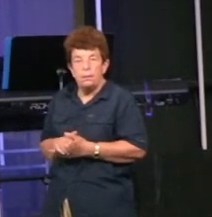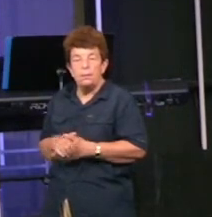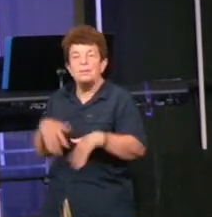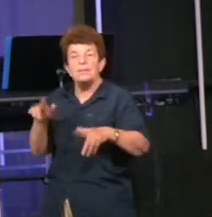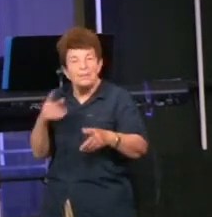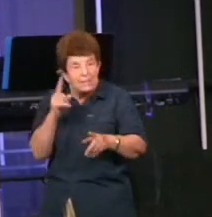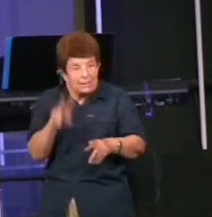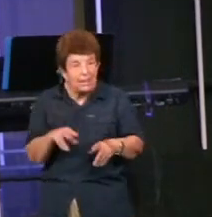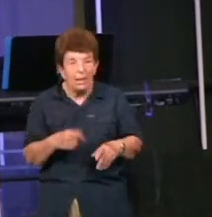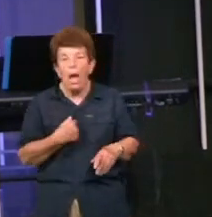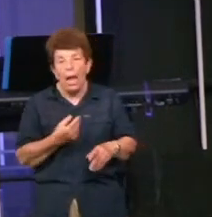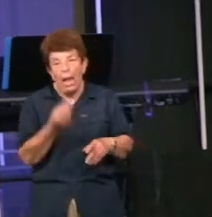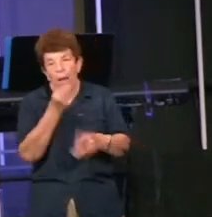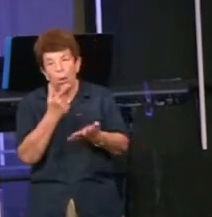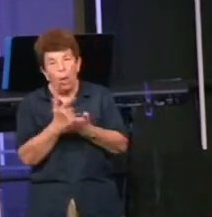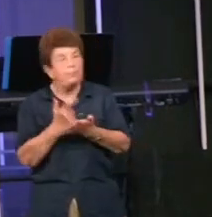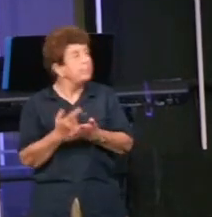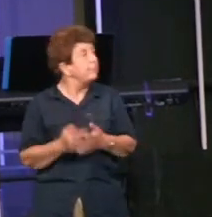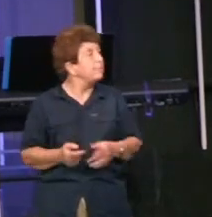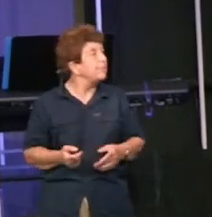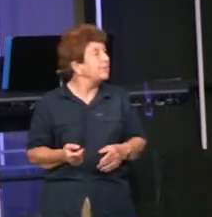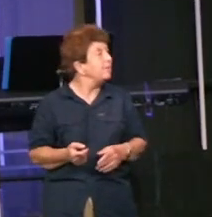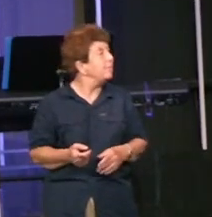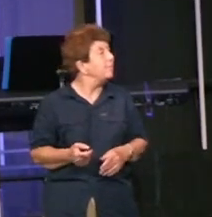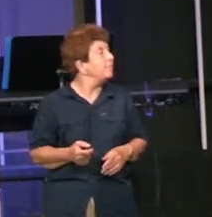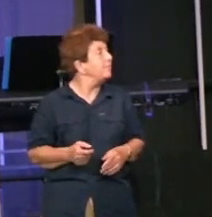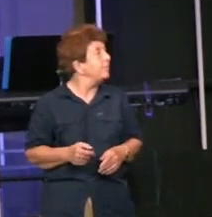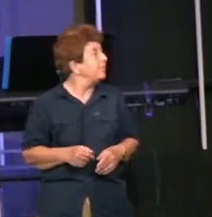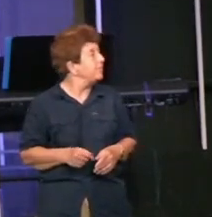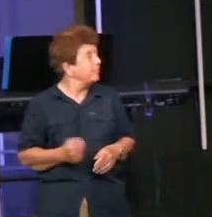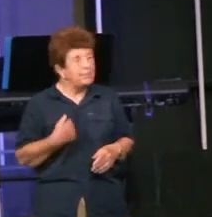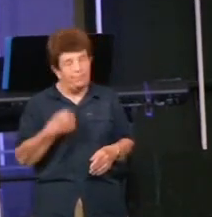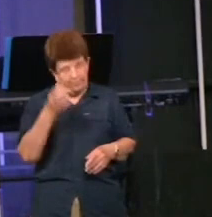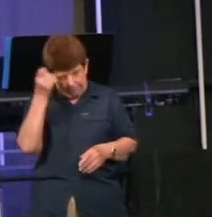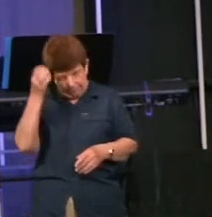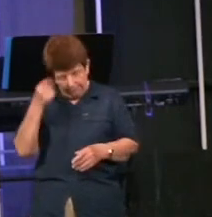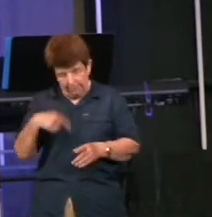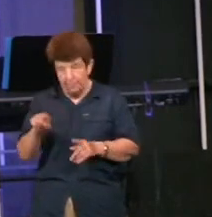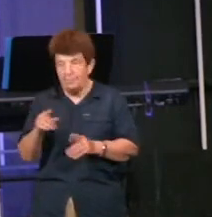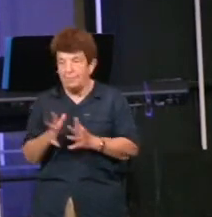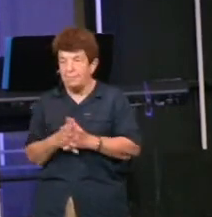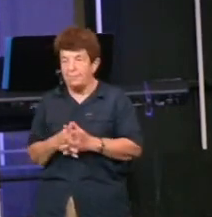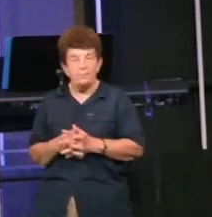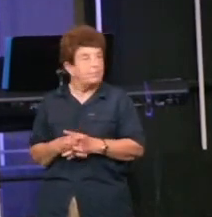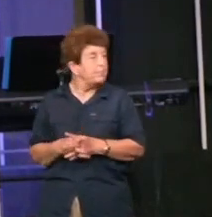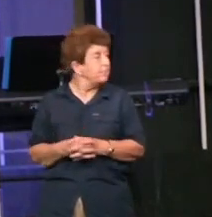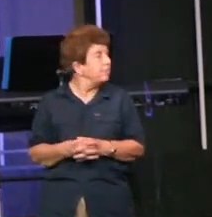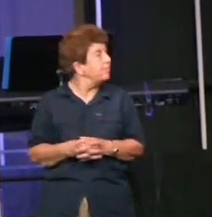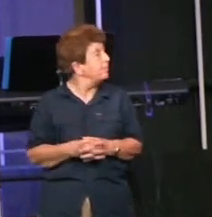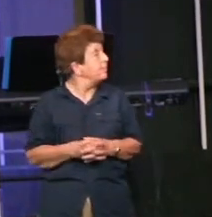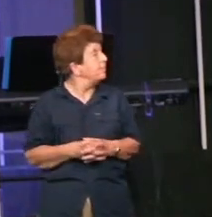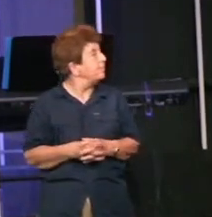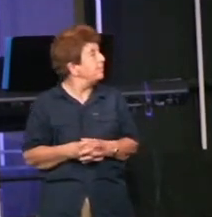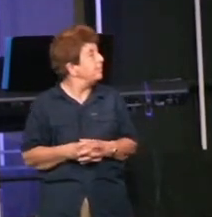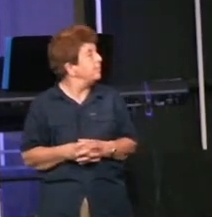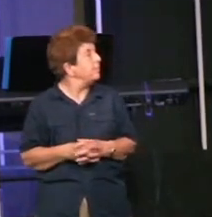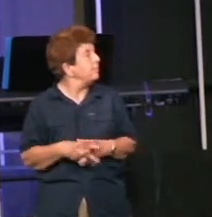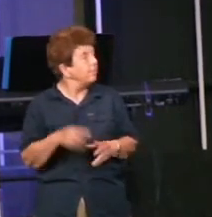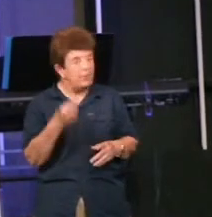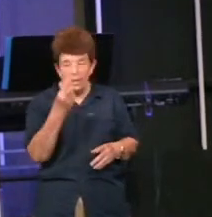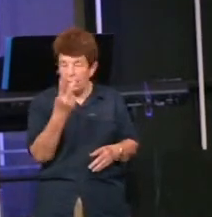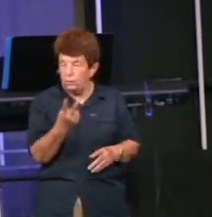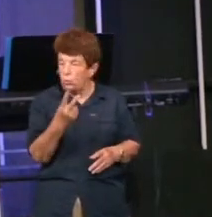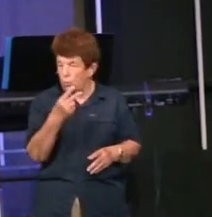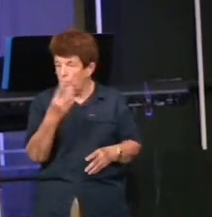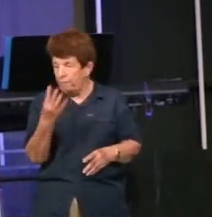See, I eat a lot. I was thinking about it during the week, and I reckon there's probably a 2 to 4 hour